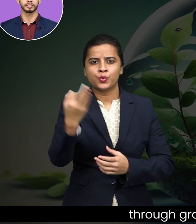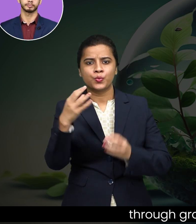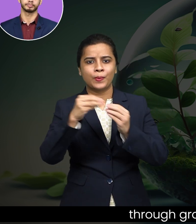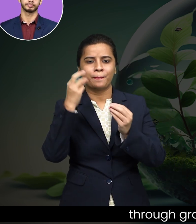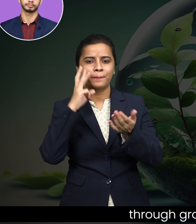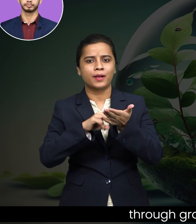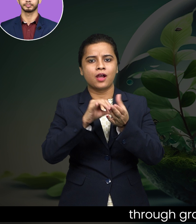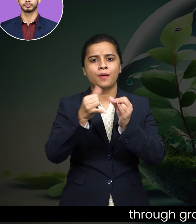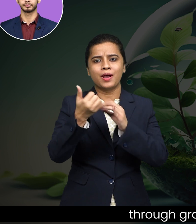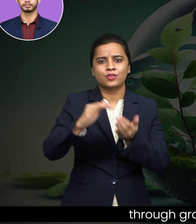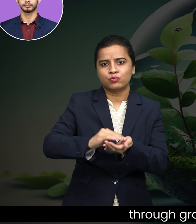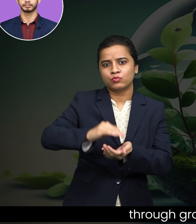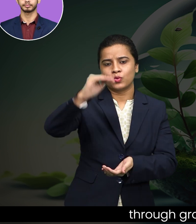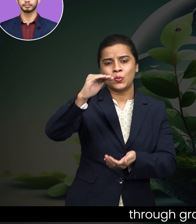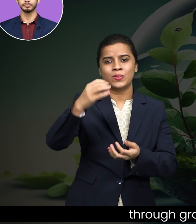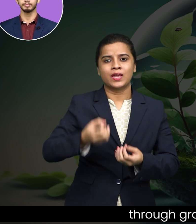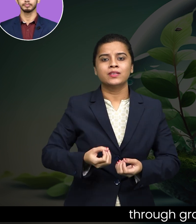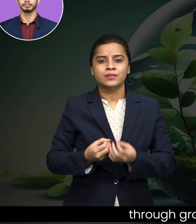reproduction.